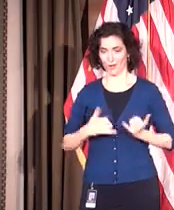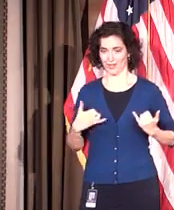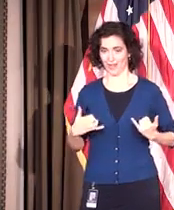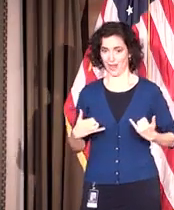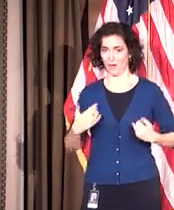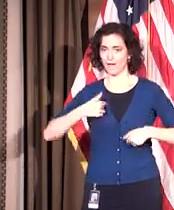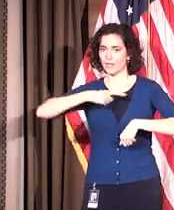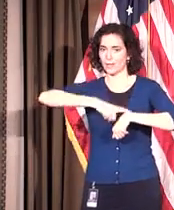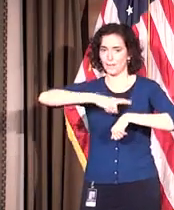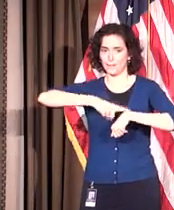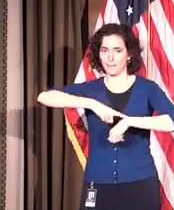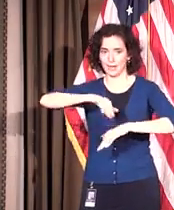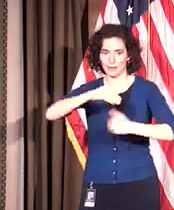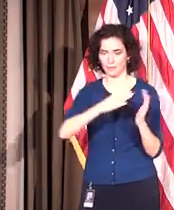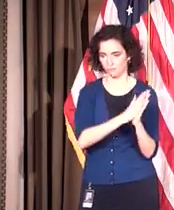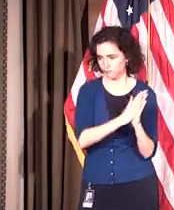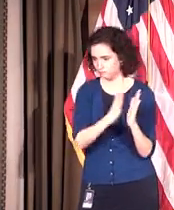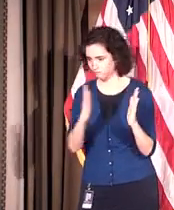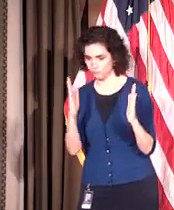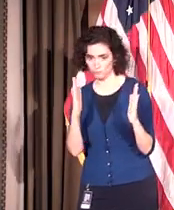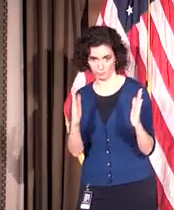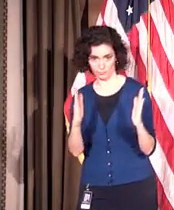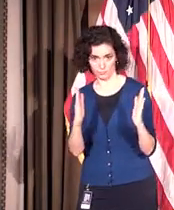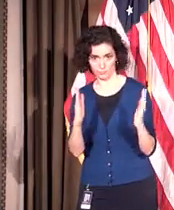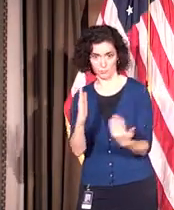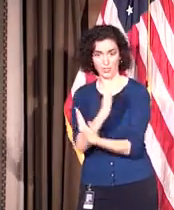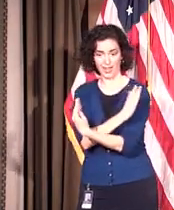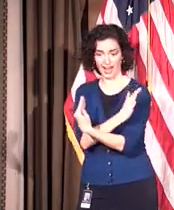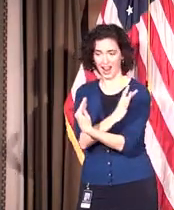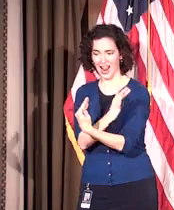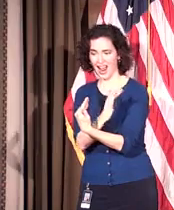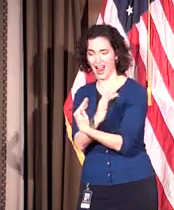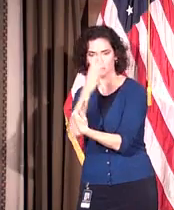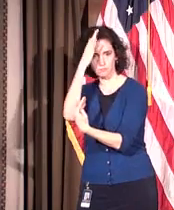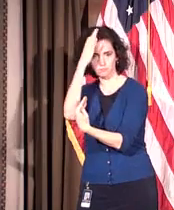window of opportunity. That window is closing as we speak.